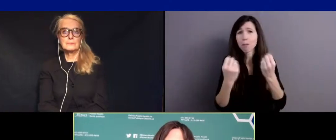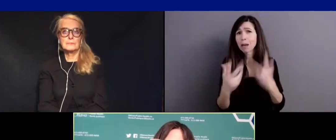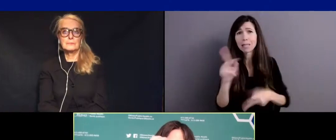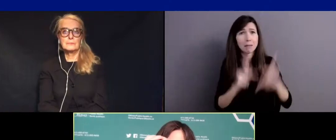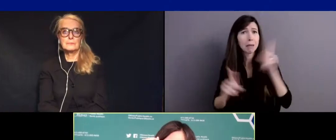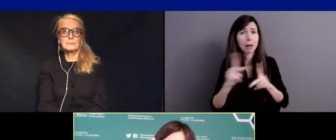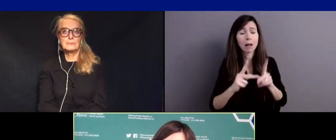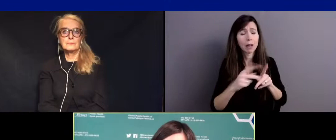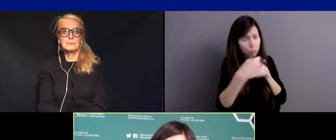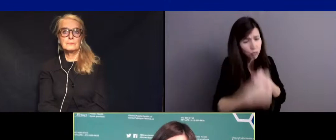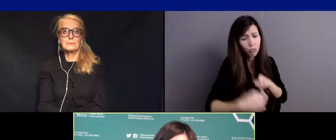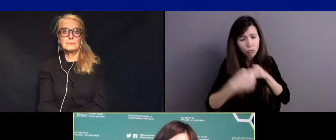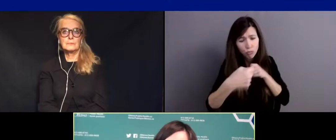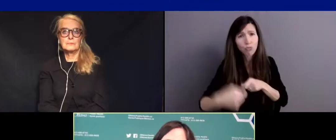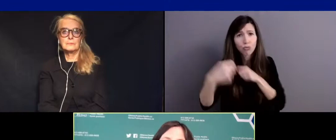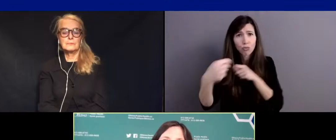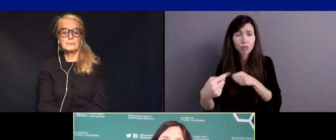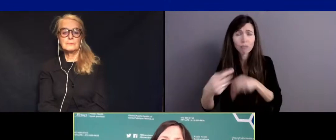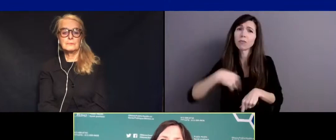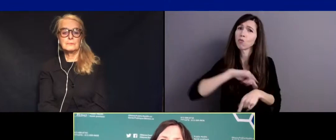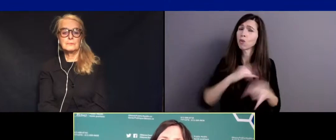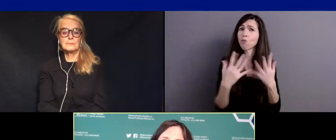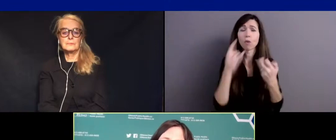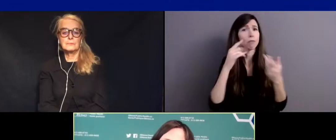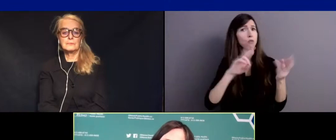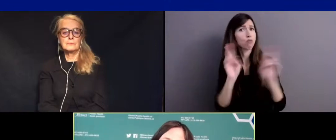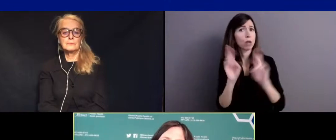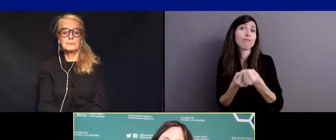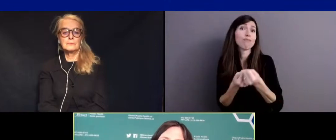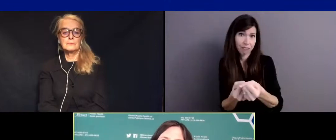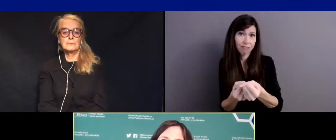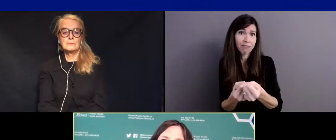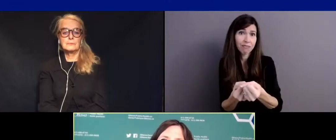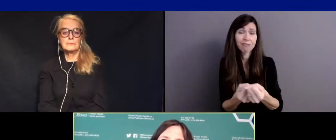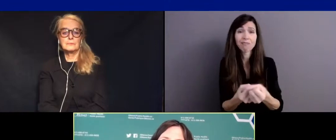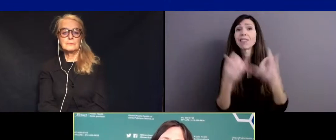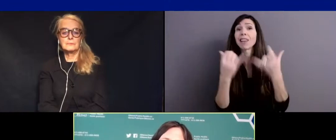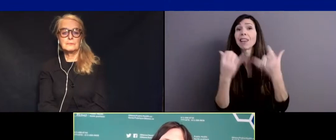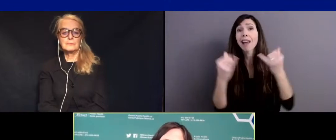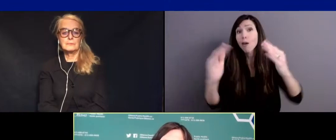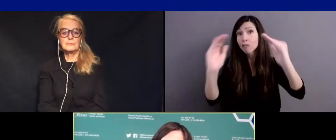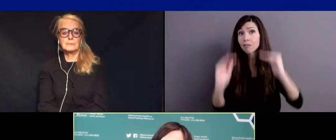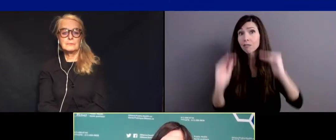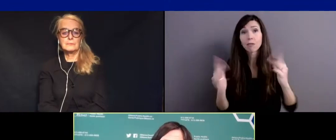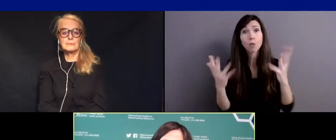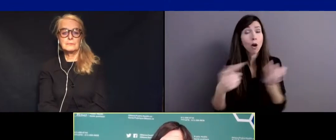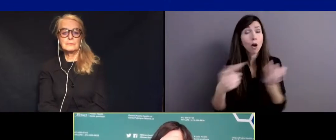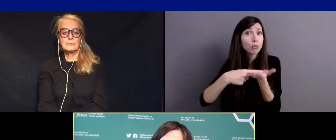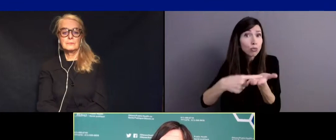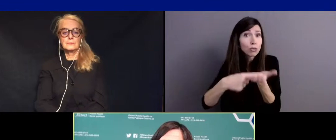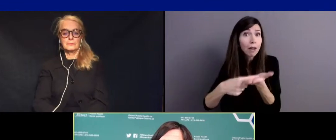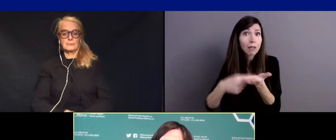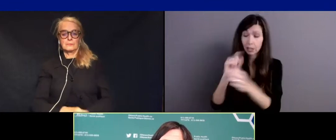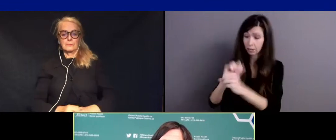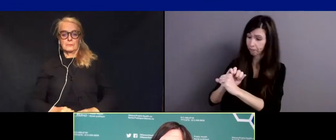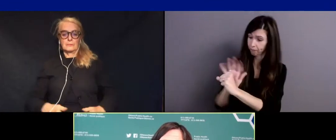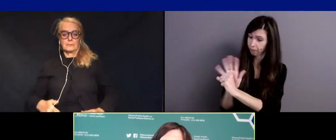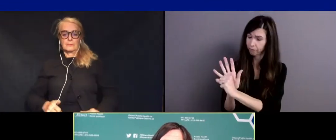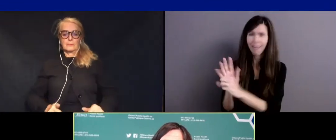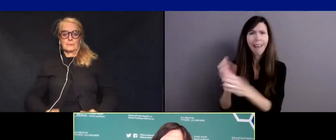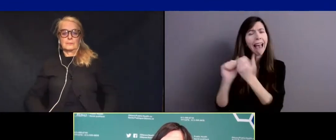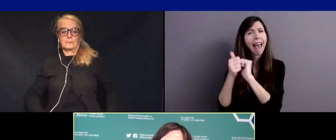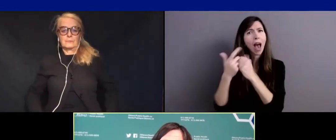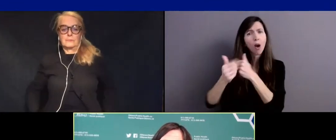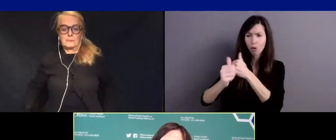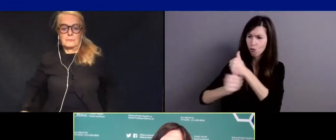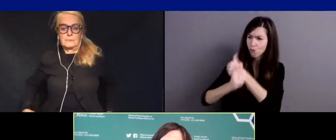And turning to COVID, the message for the public today when it comes to reducing the harms from the COVID pandemic